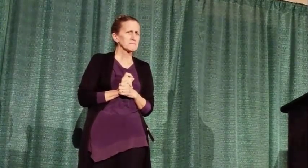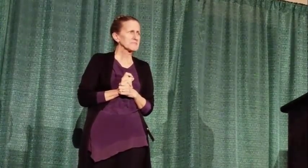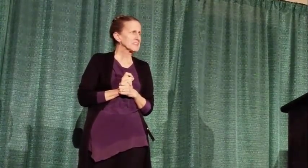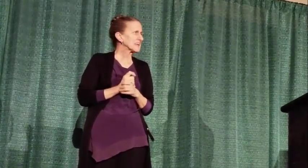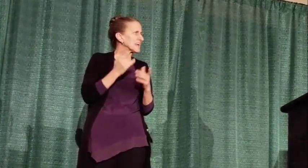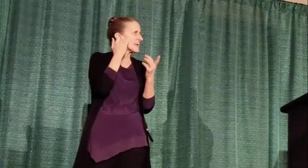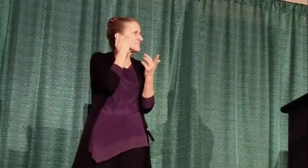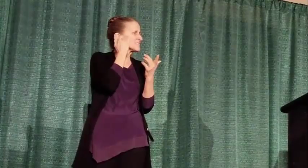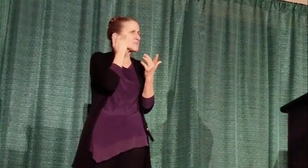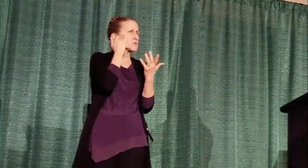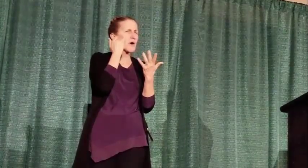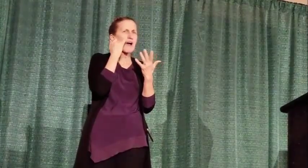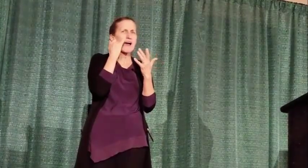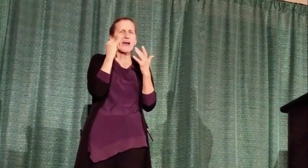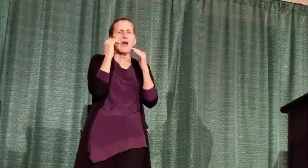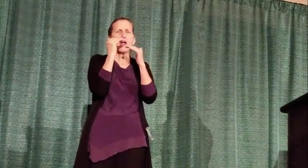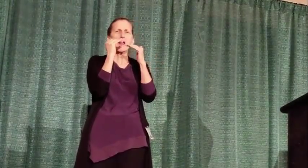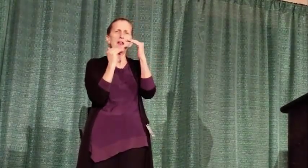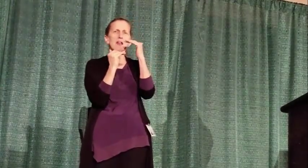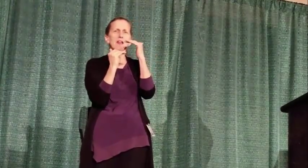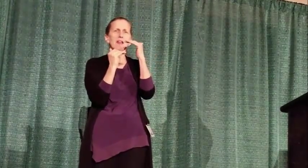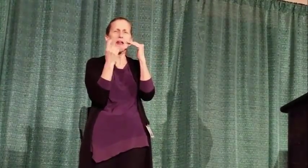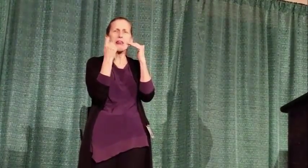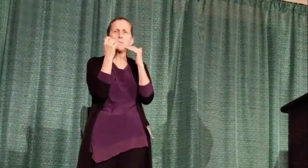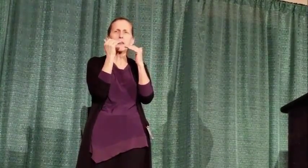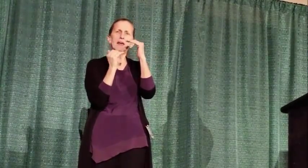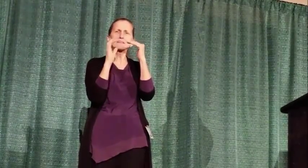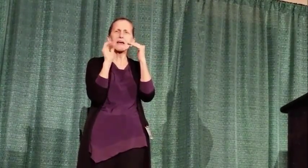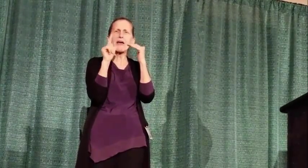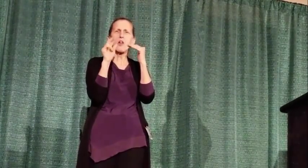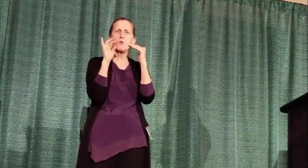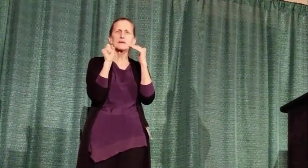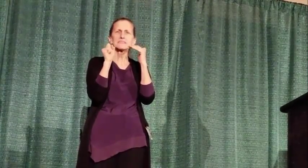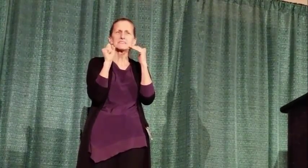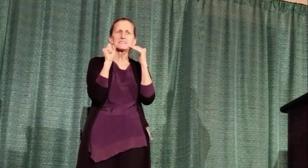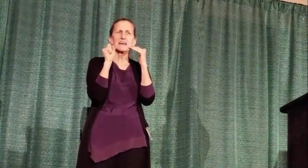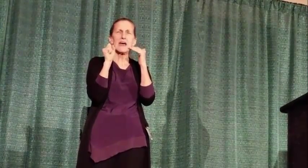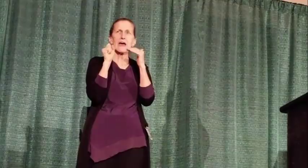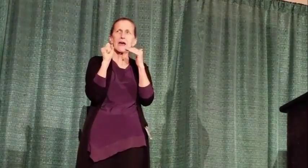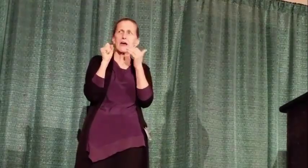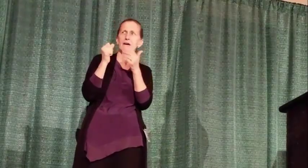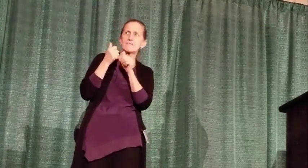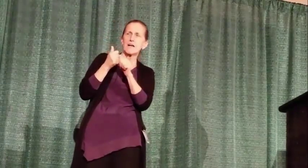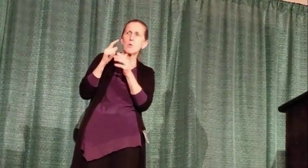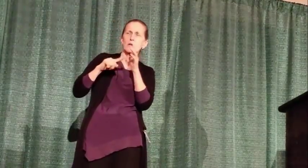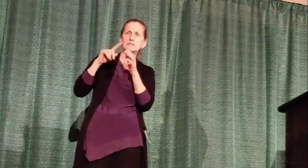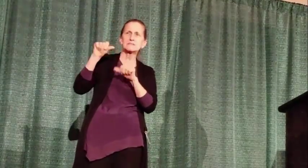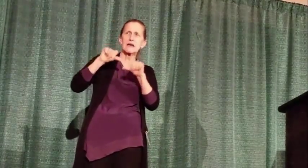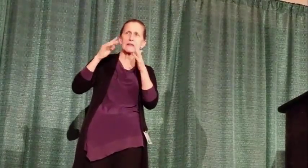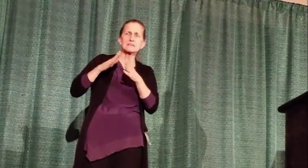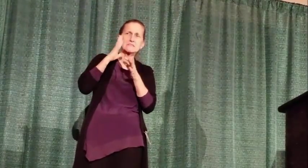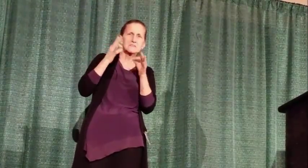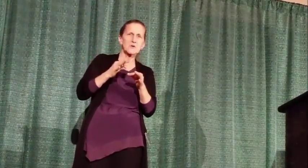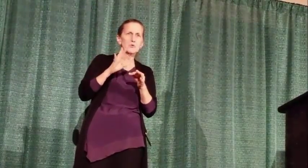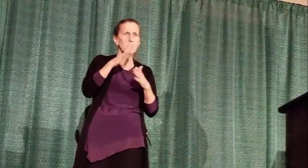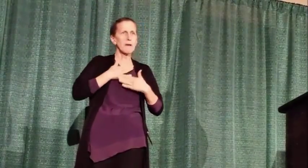What if you undershot and just ate a little less calories than scientists would determine that you